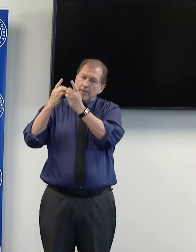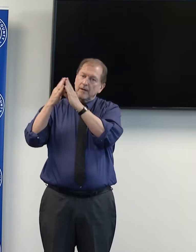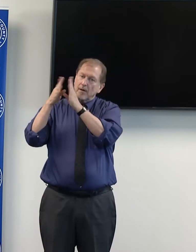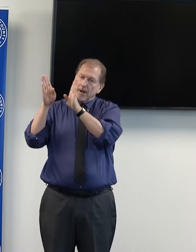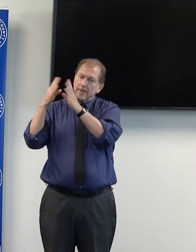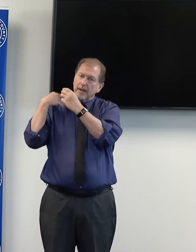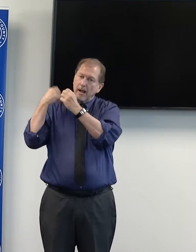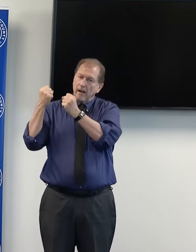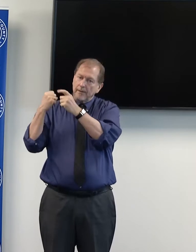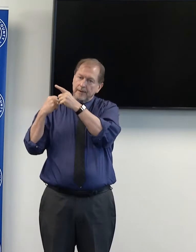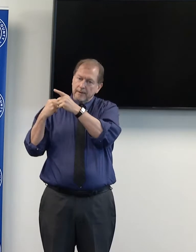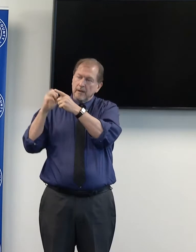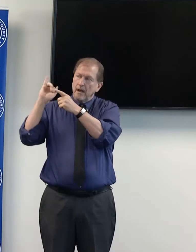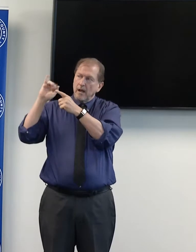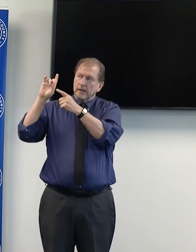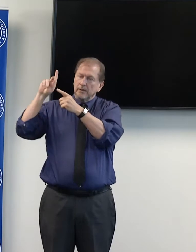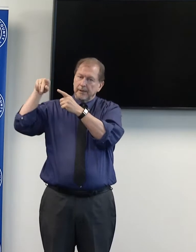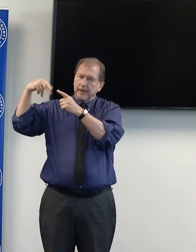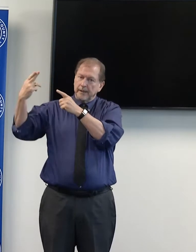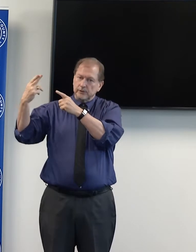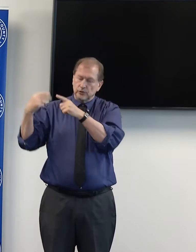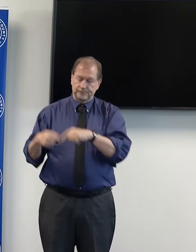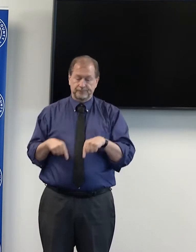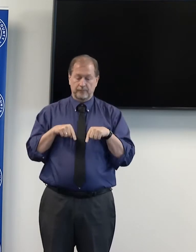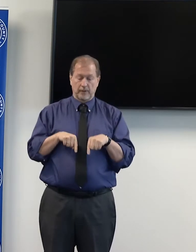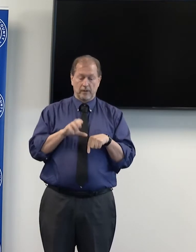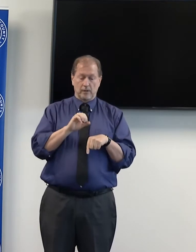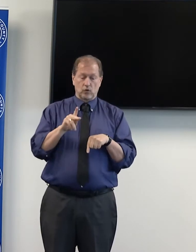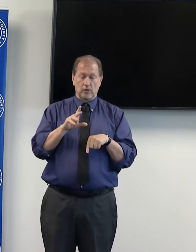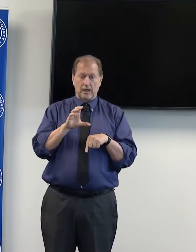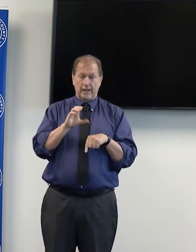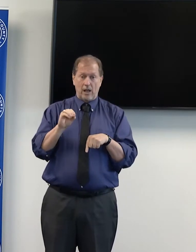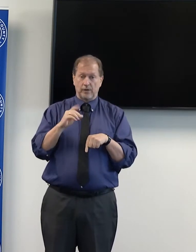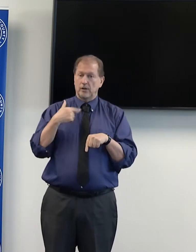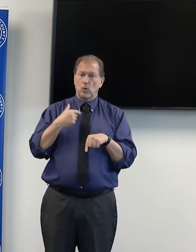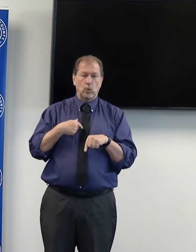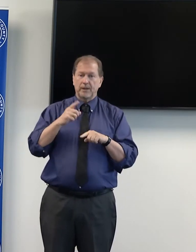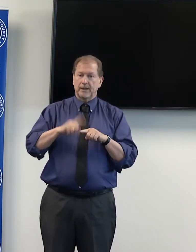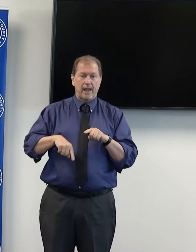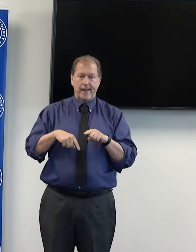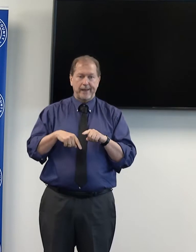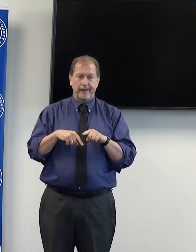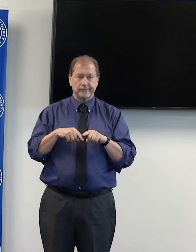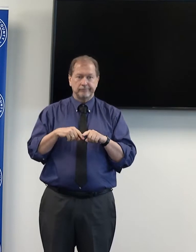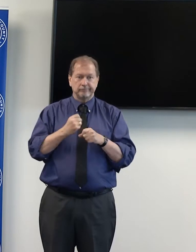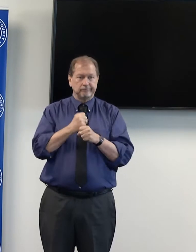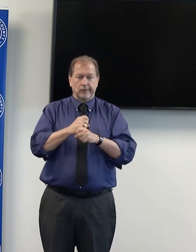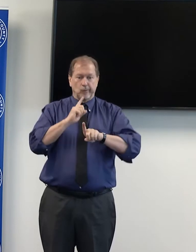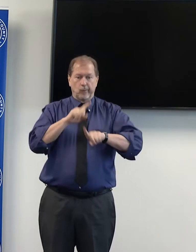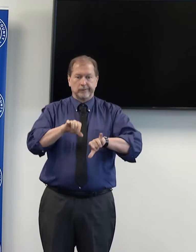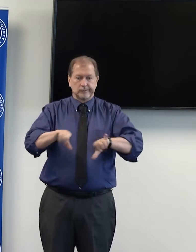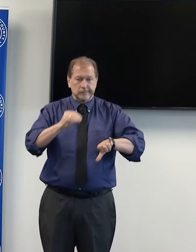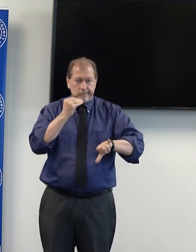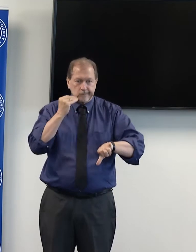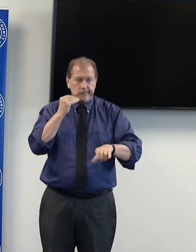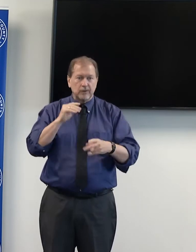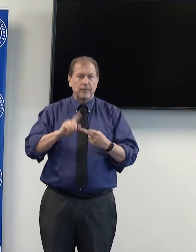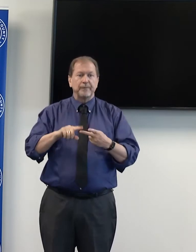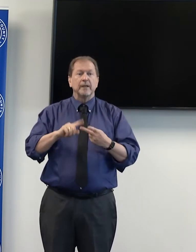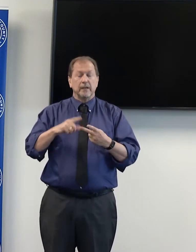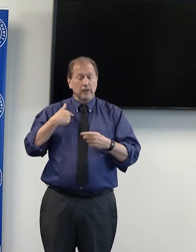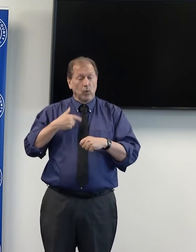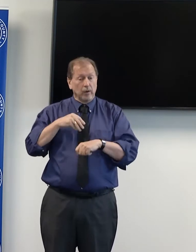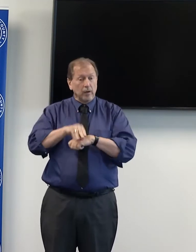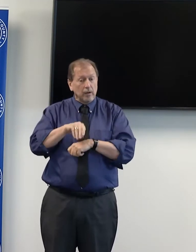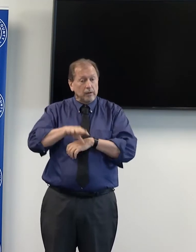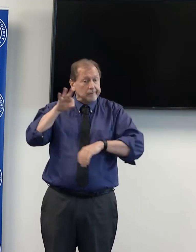We don't have the capacity to enforce either shelter-in-place orders or good common sense advice